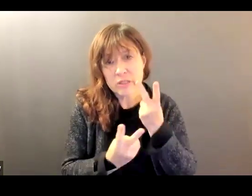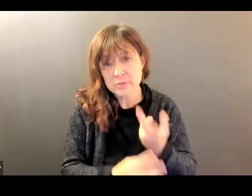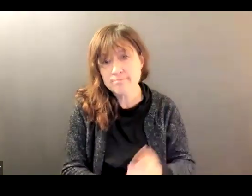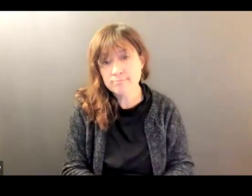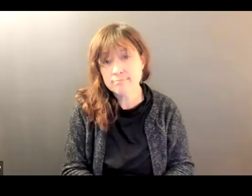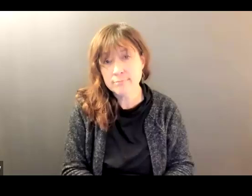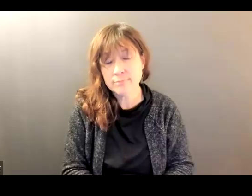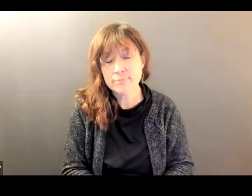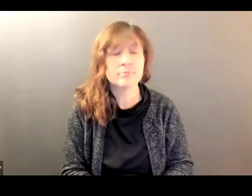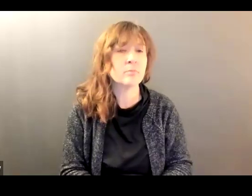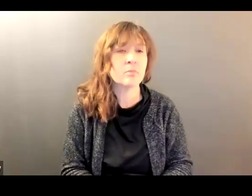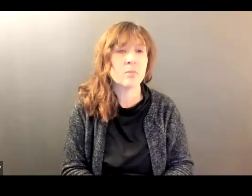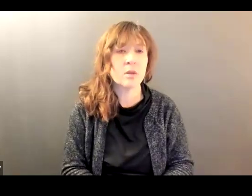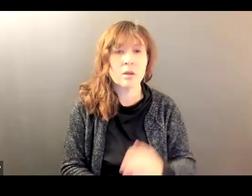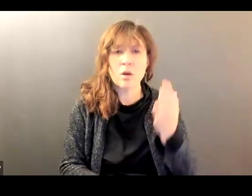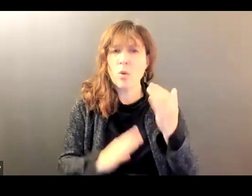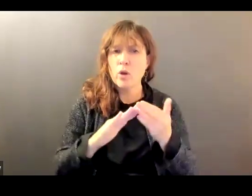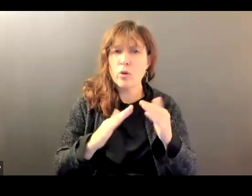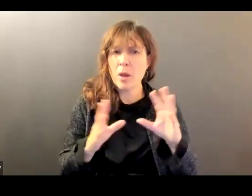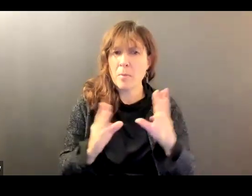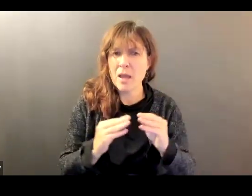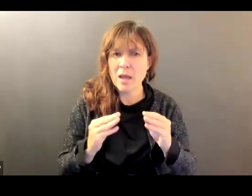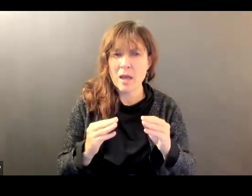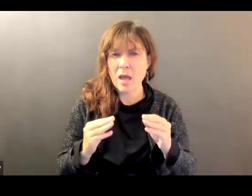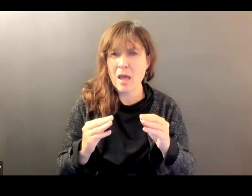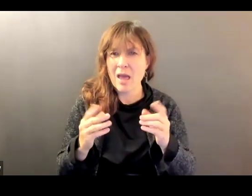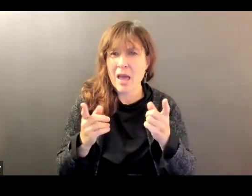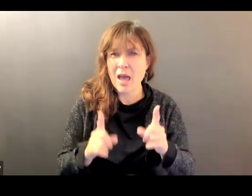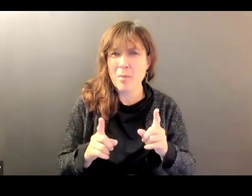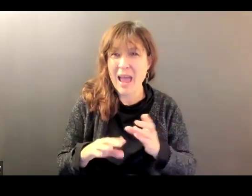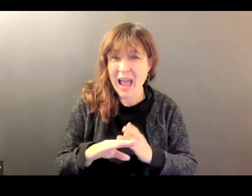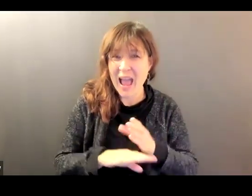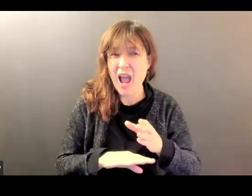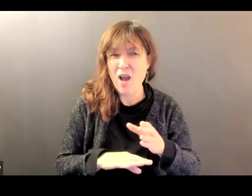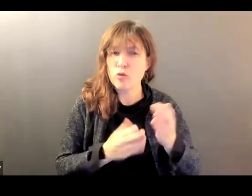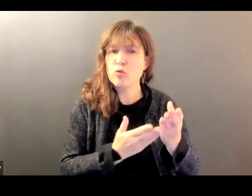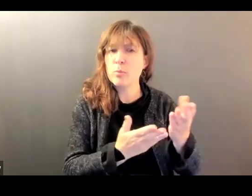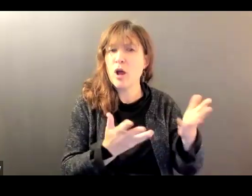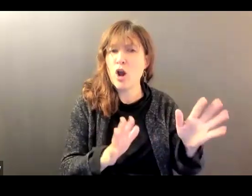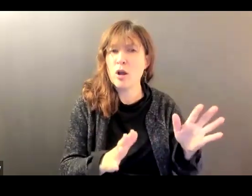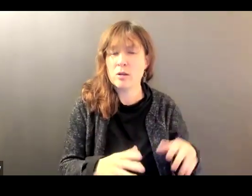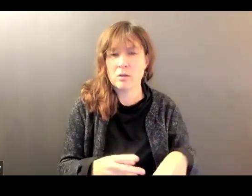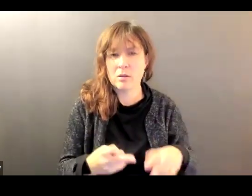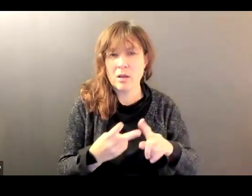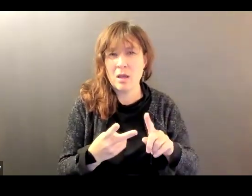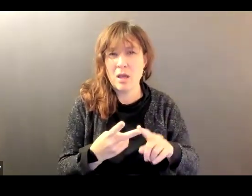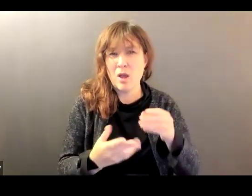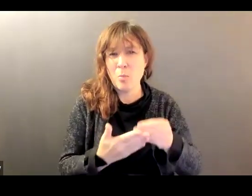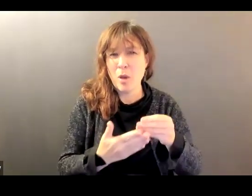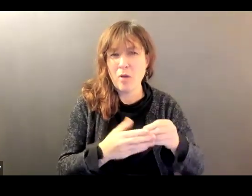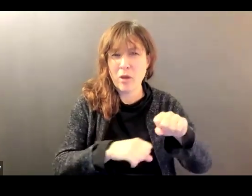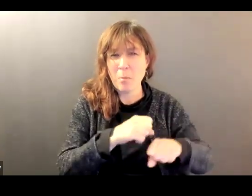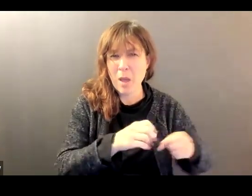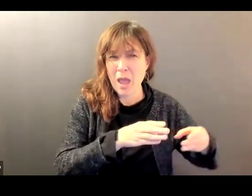Why are the community meetings happening after we have already been recommended for closure? Why does money for bike lanes and other projects come